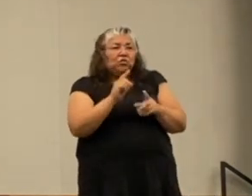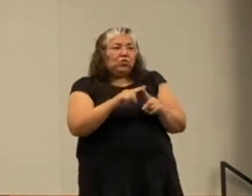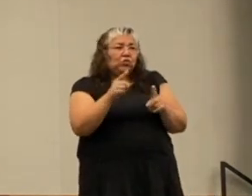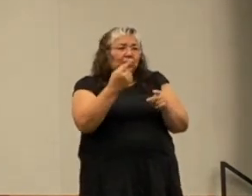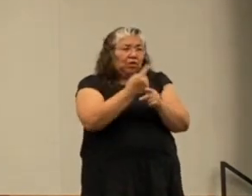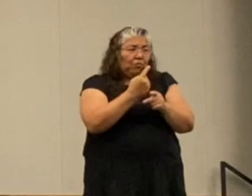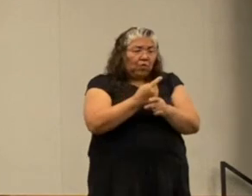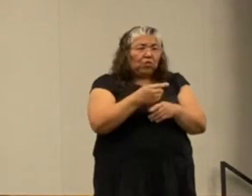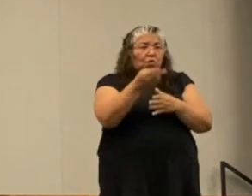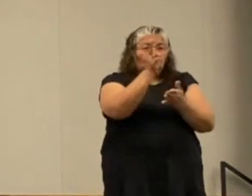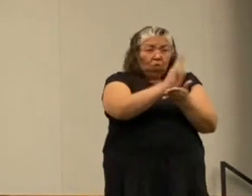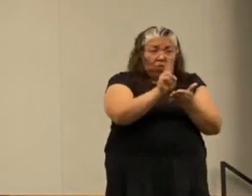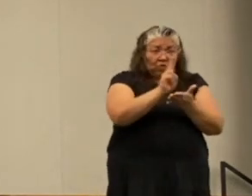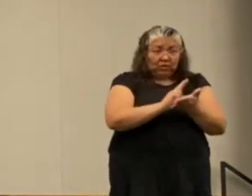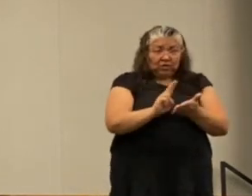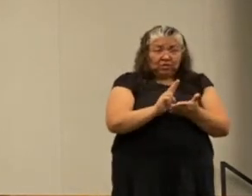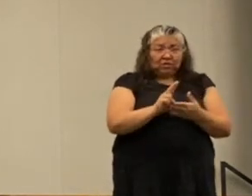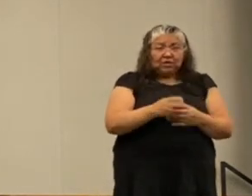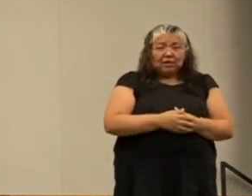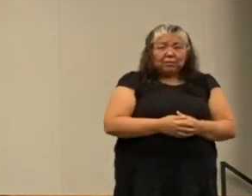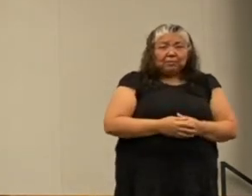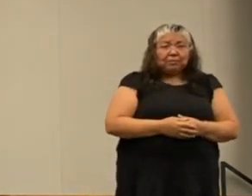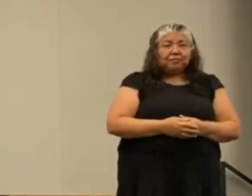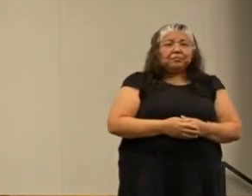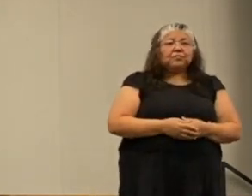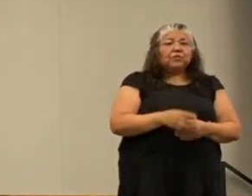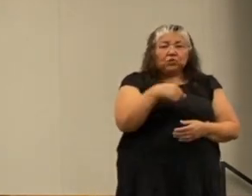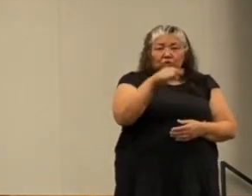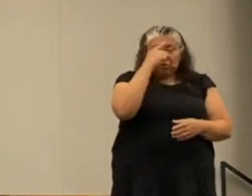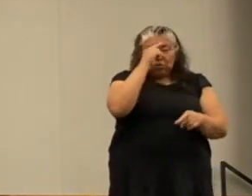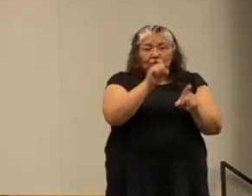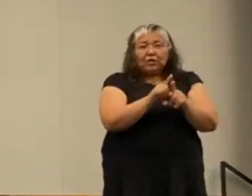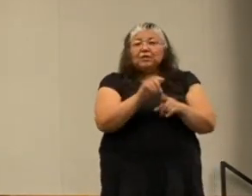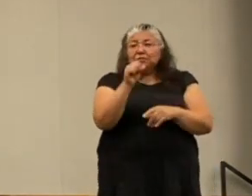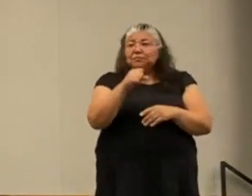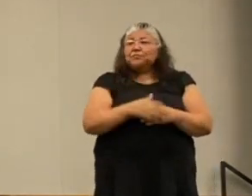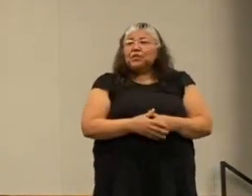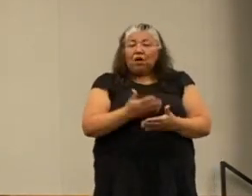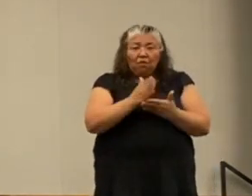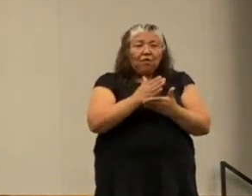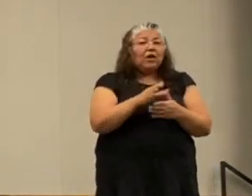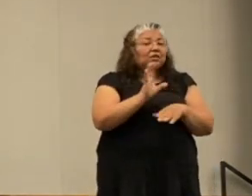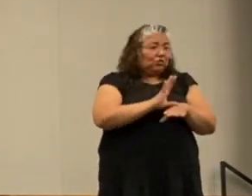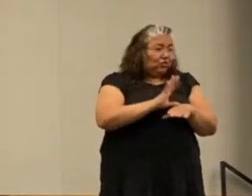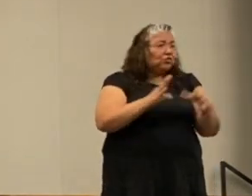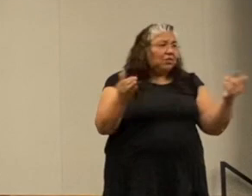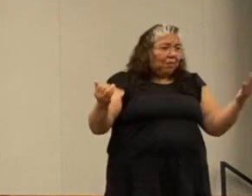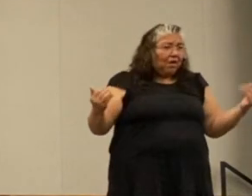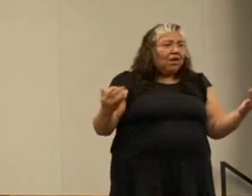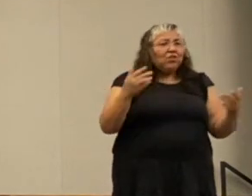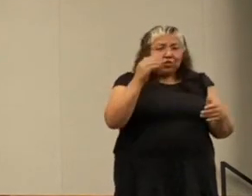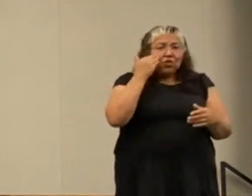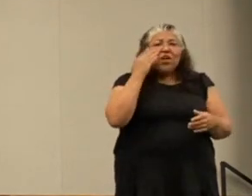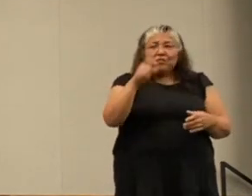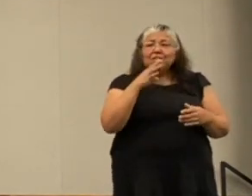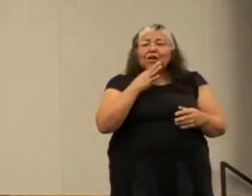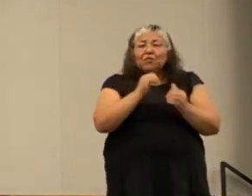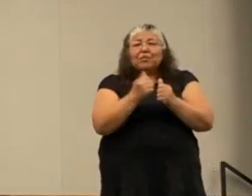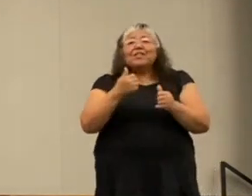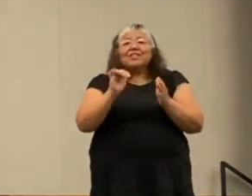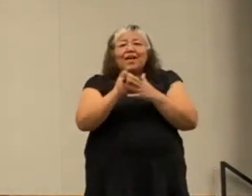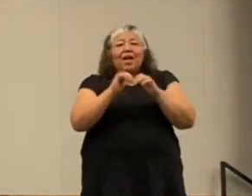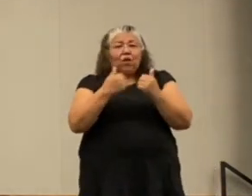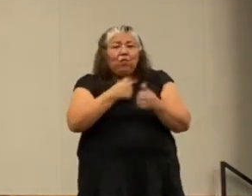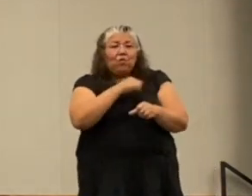Do you agree? Do you agree? Amen. Amen. Church, come on. You know you got to talk to me. This is how we work,